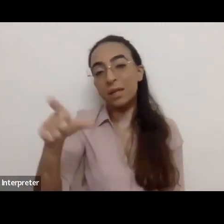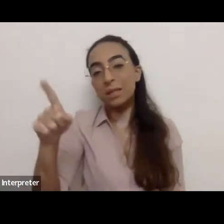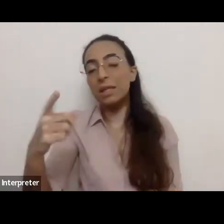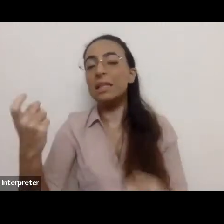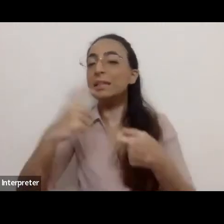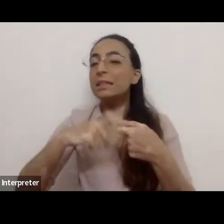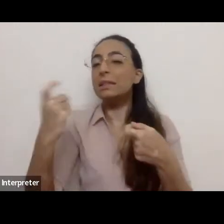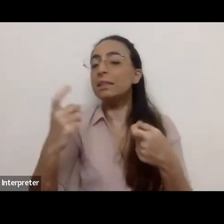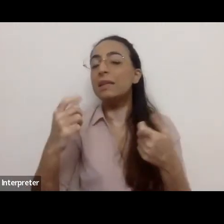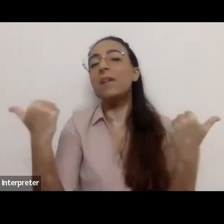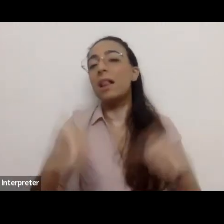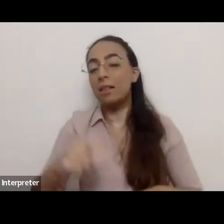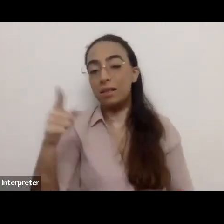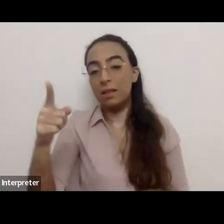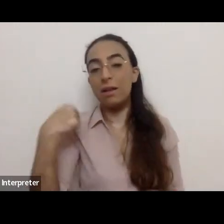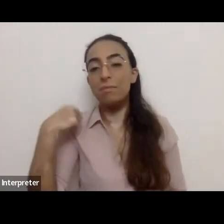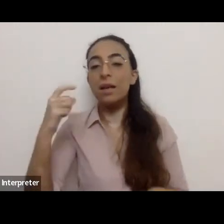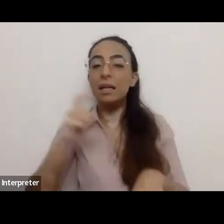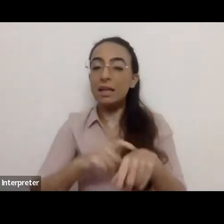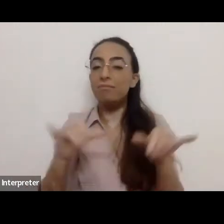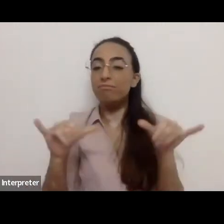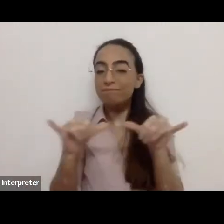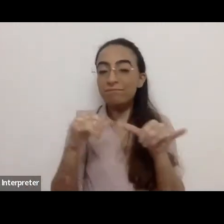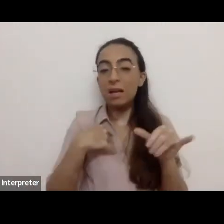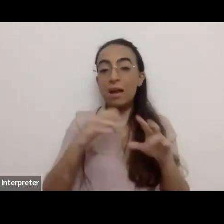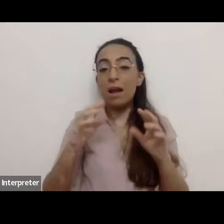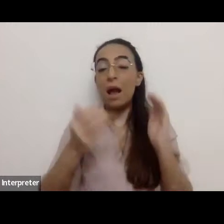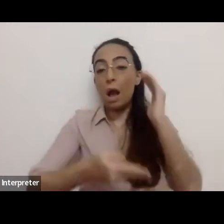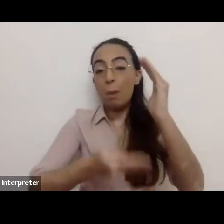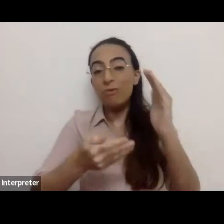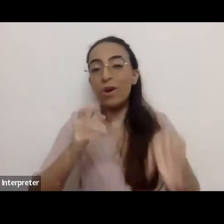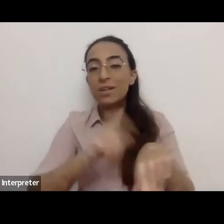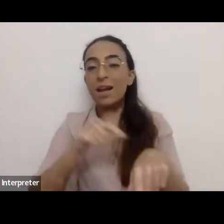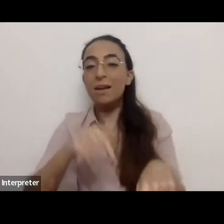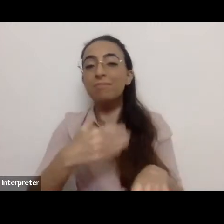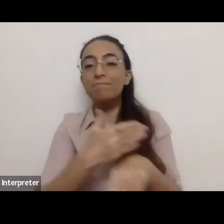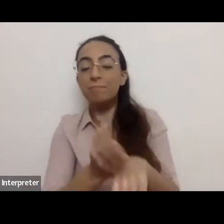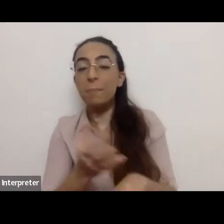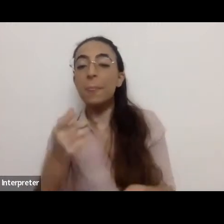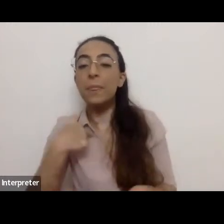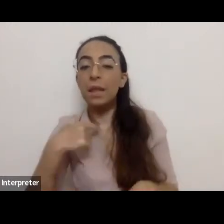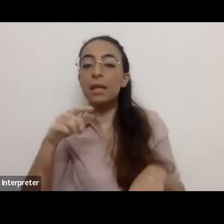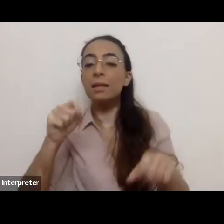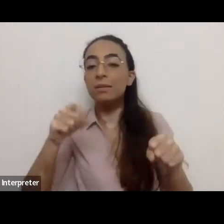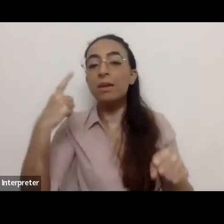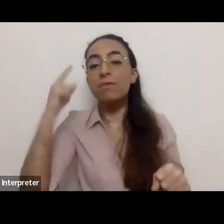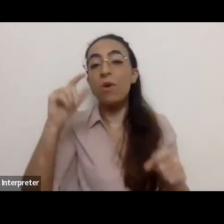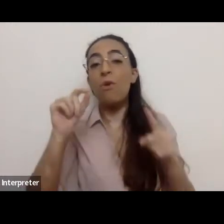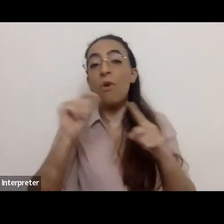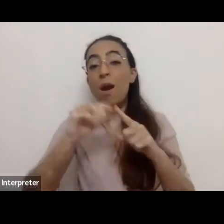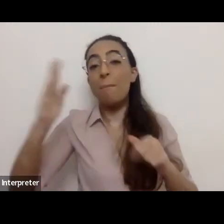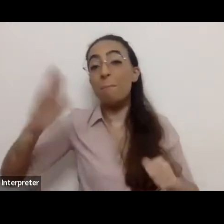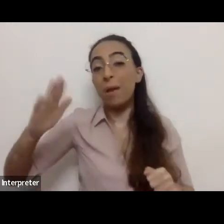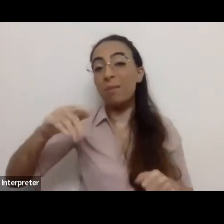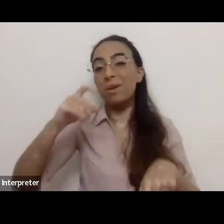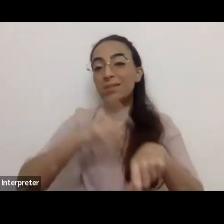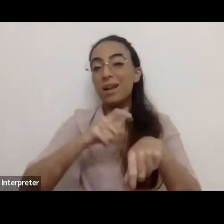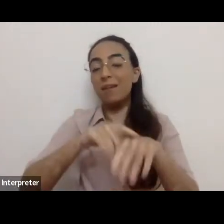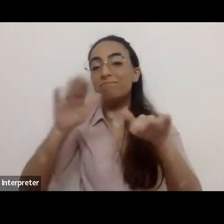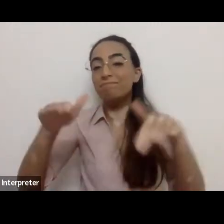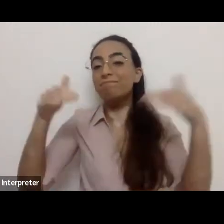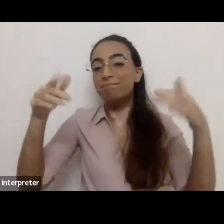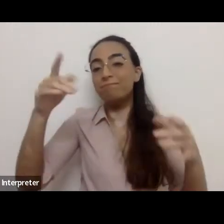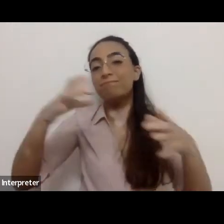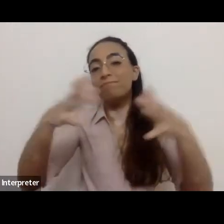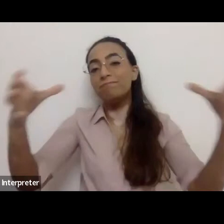the time that we do our NCPEDP awards for Helen Keller is the time when the parliament is on. But